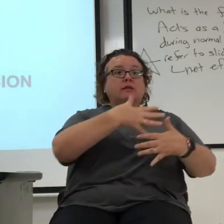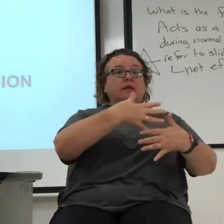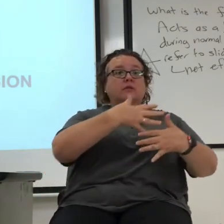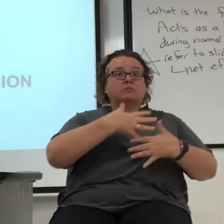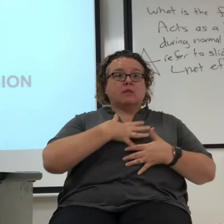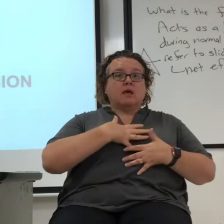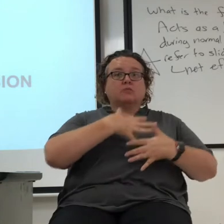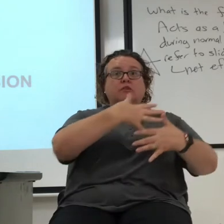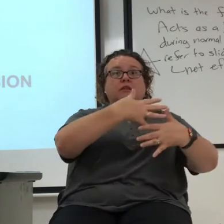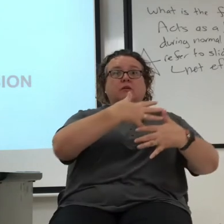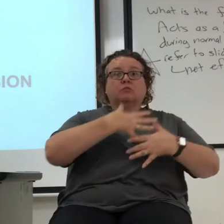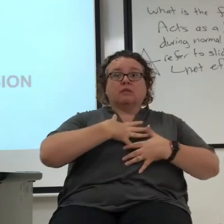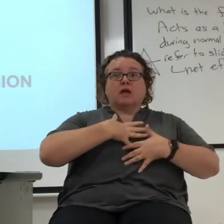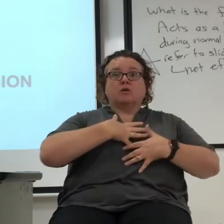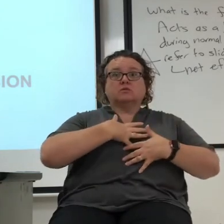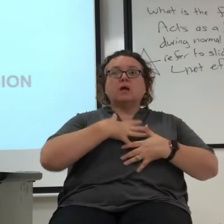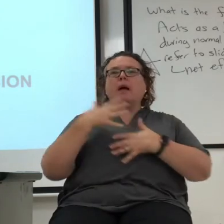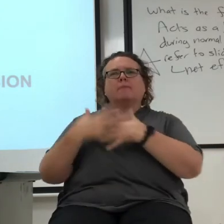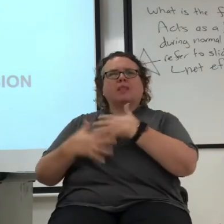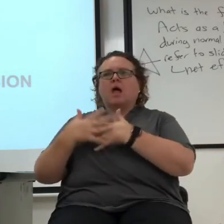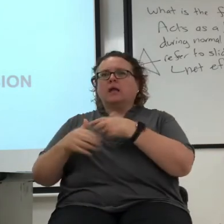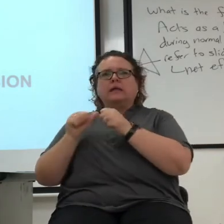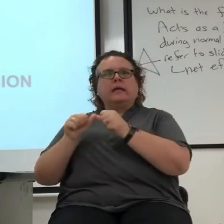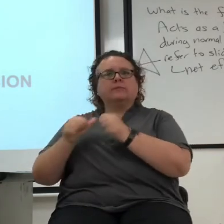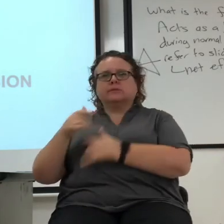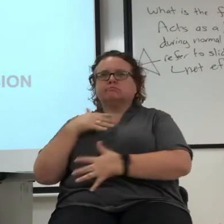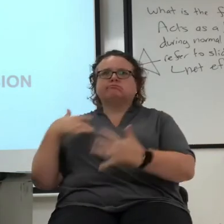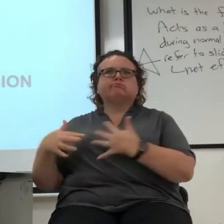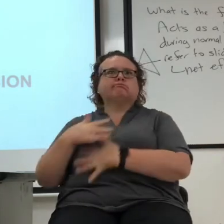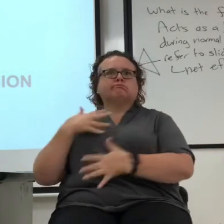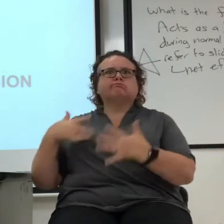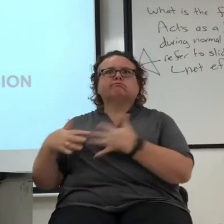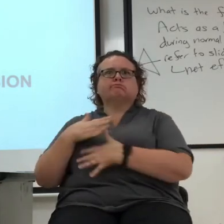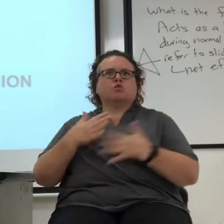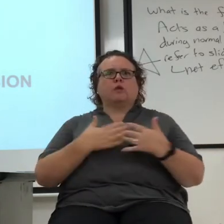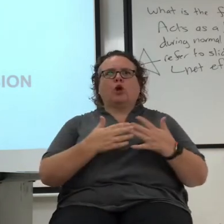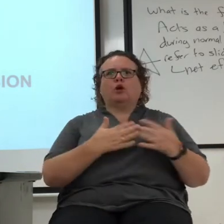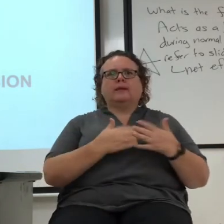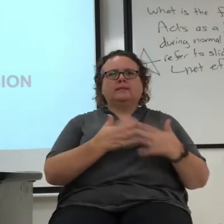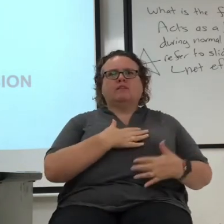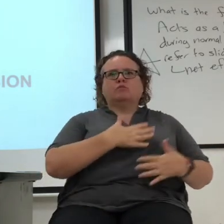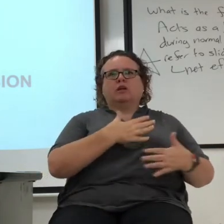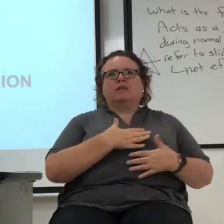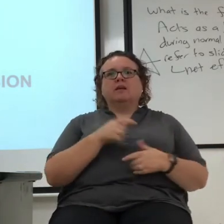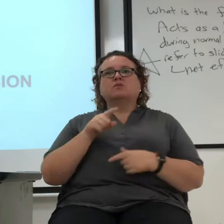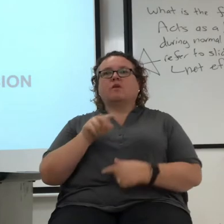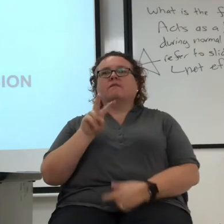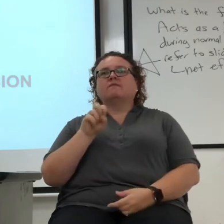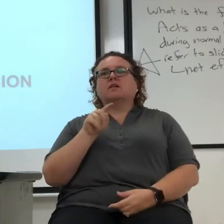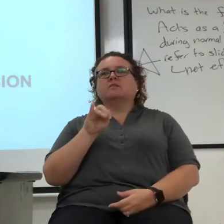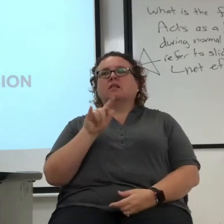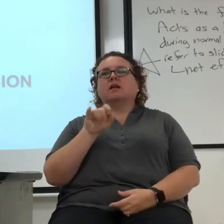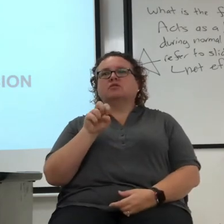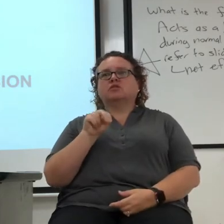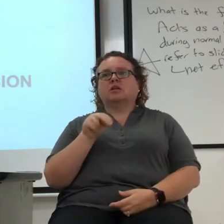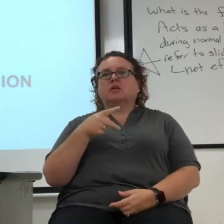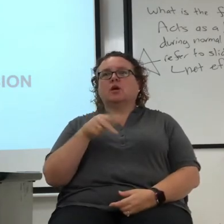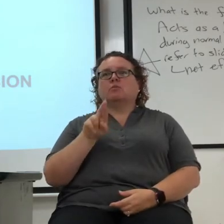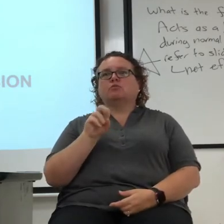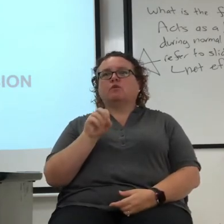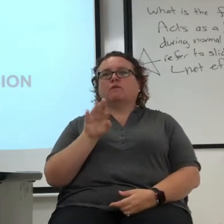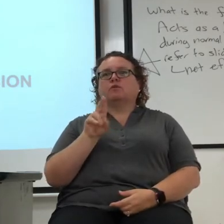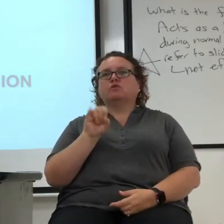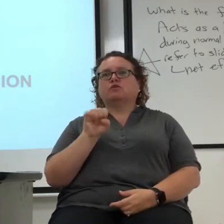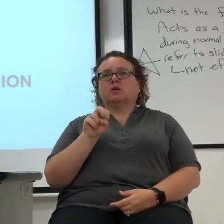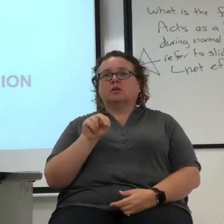out. Blood keeps going round and round. Okay, so this is the ventilation perfusion topic. Ventilation refers